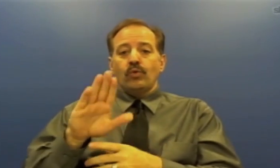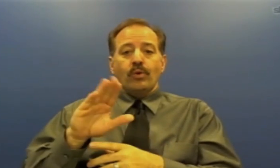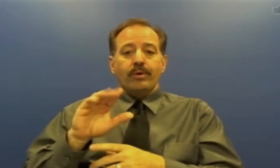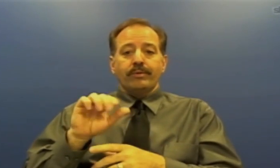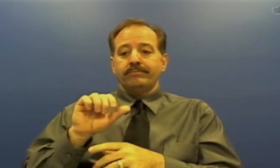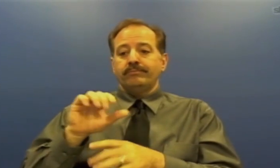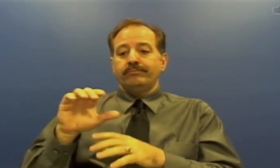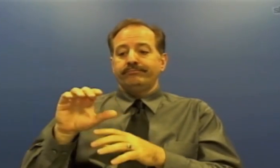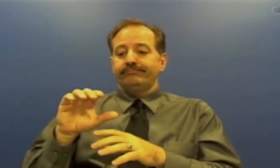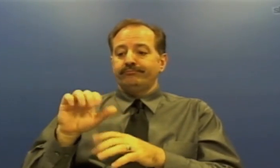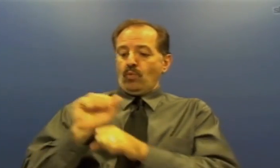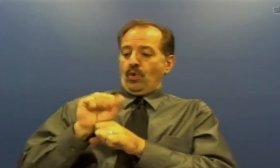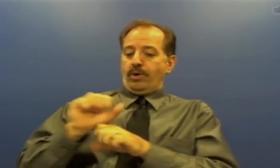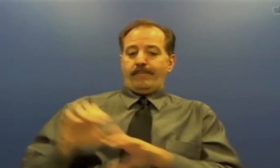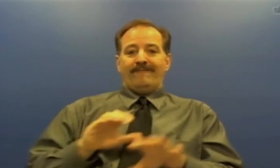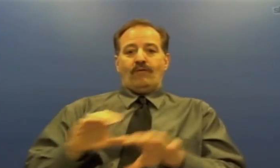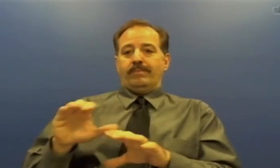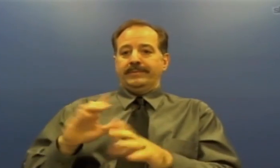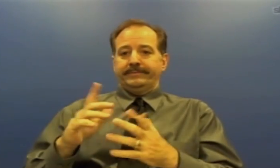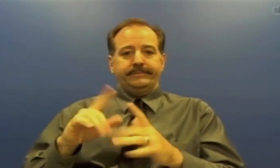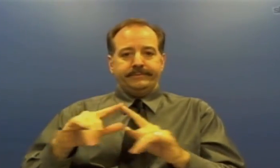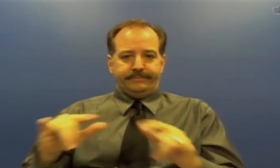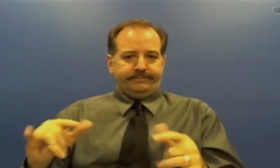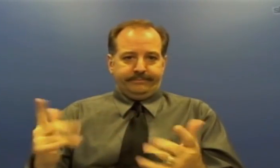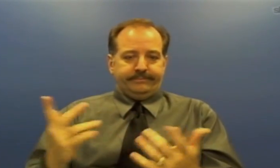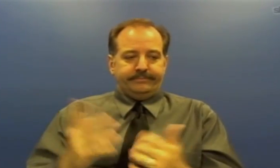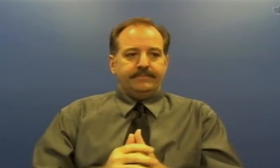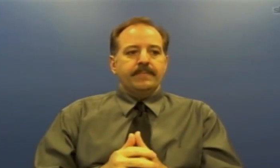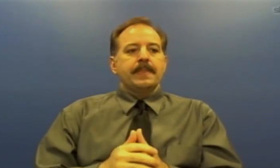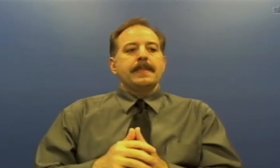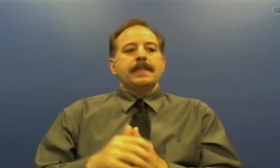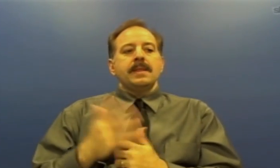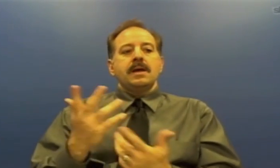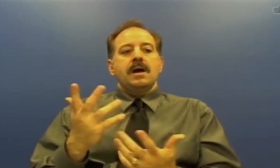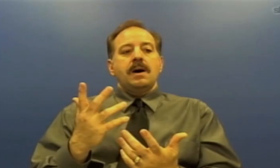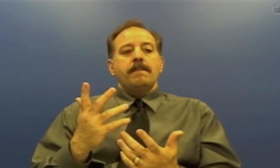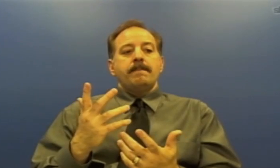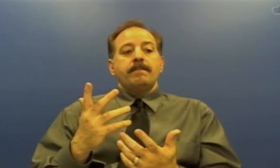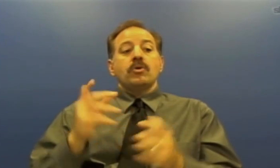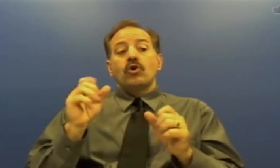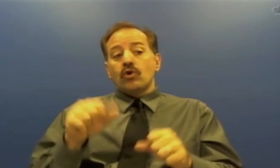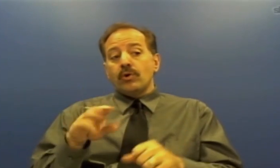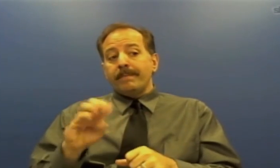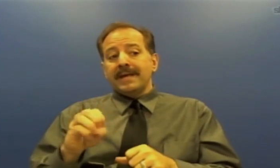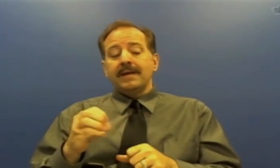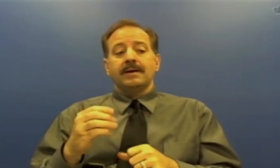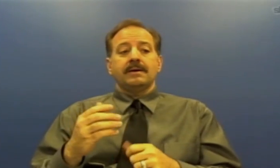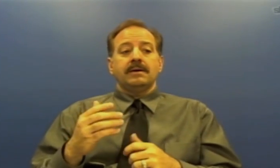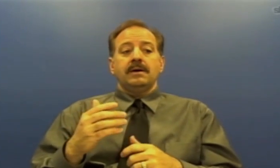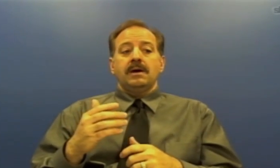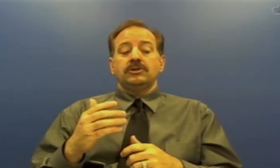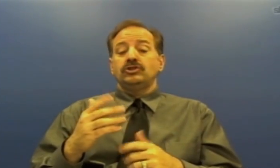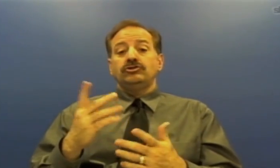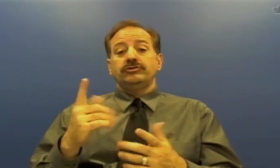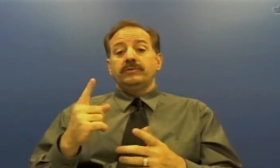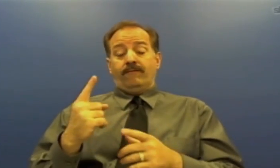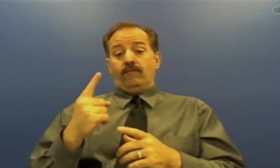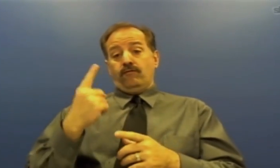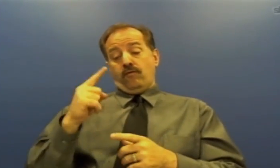supervisor about a particular project or a work performance issue. That's another way VRI can be used. VRI